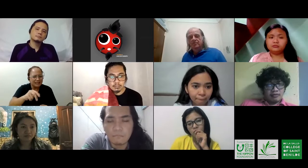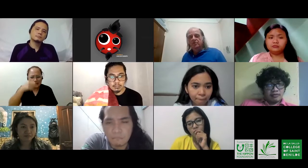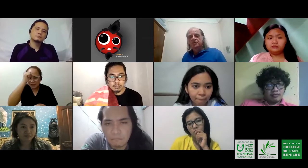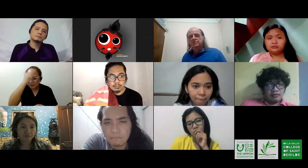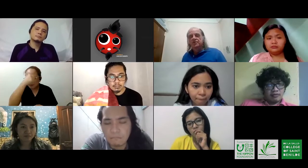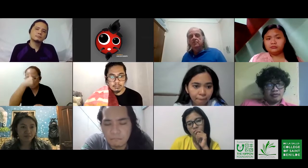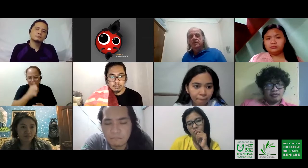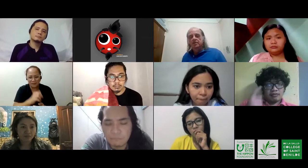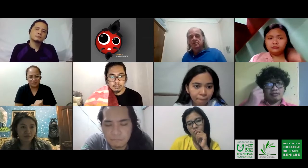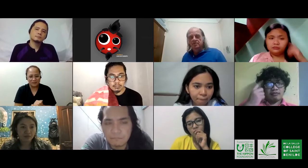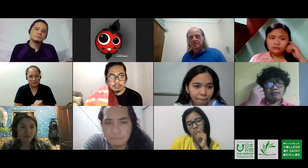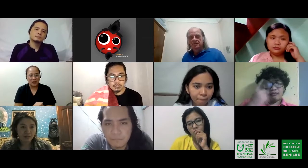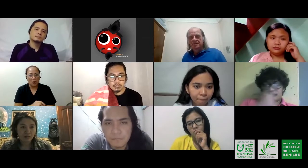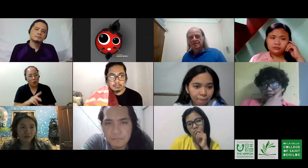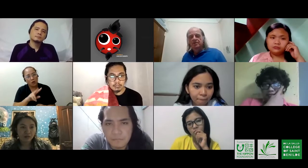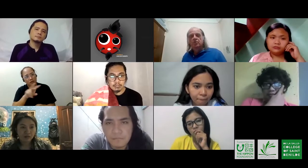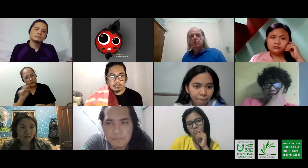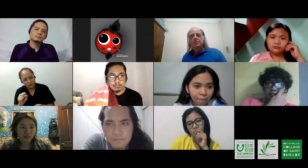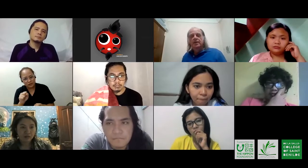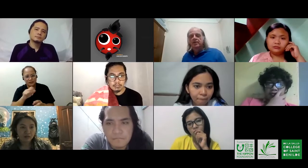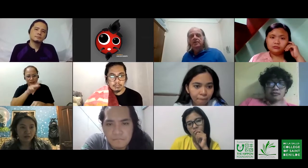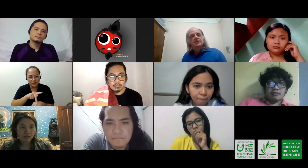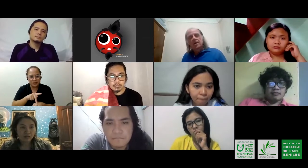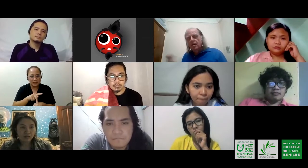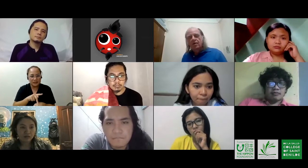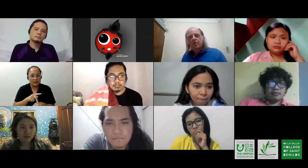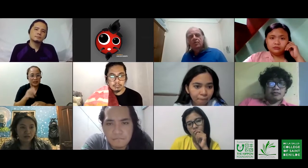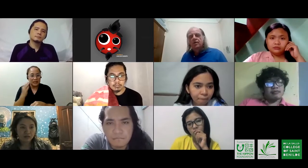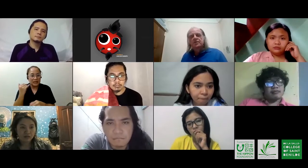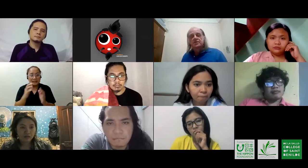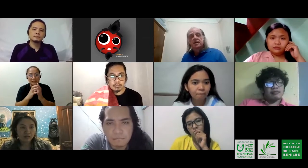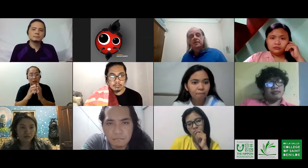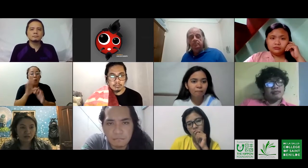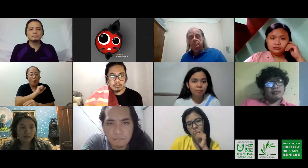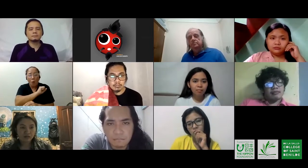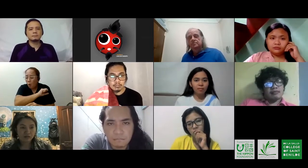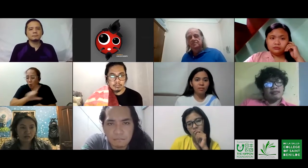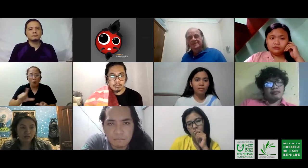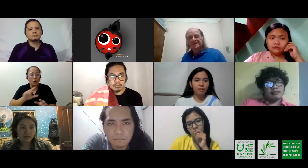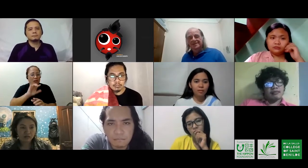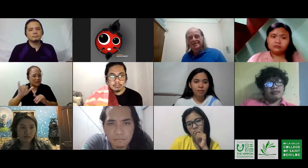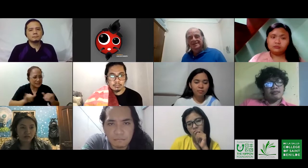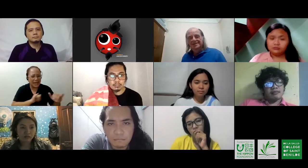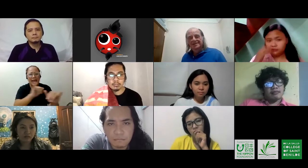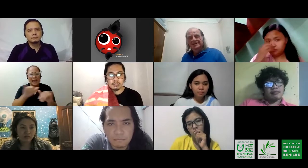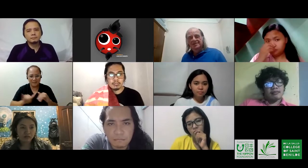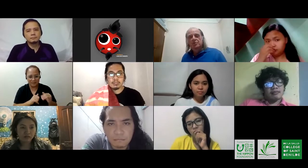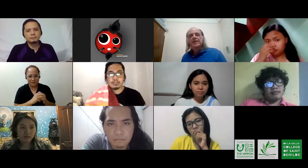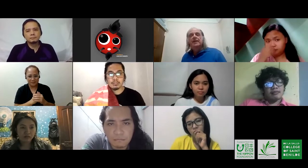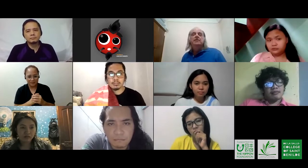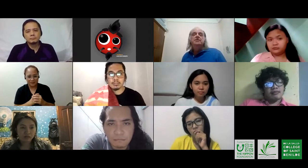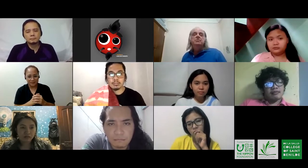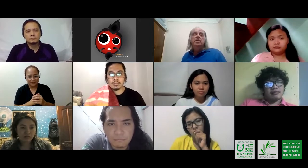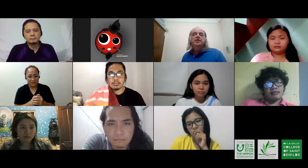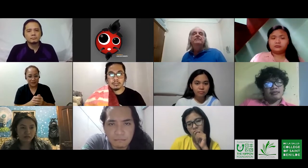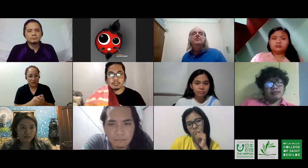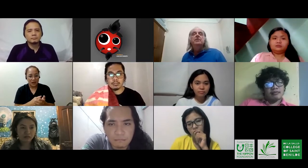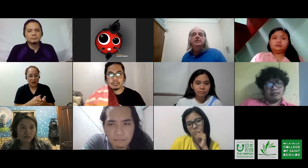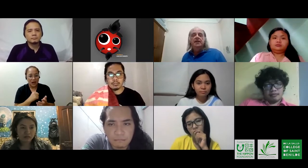versus Philippines in the urban areas. They all are the same. You're making this more difficult than it